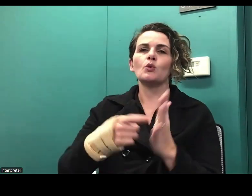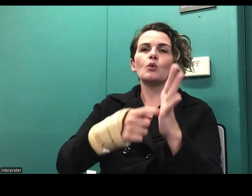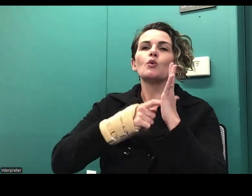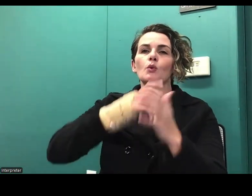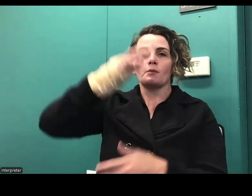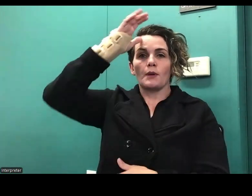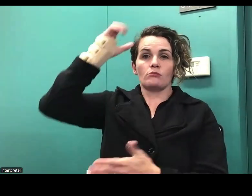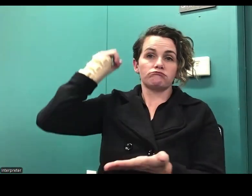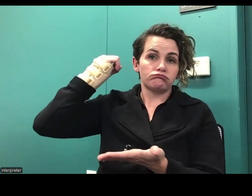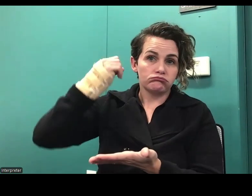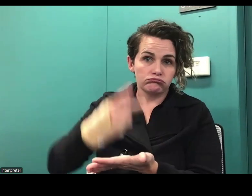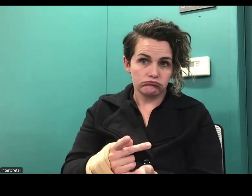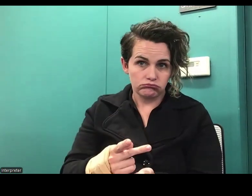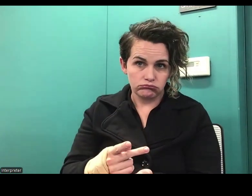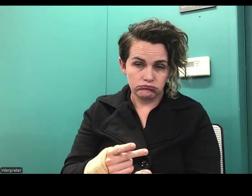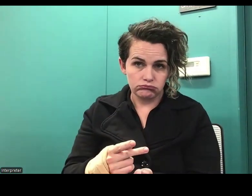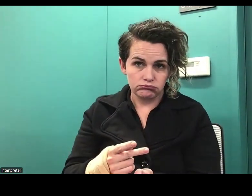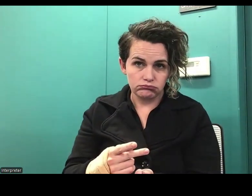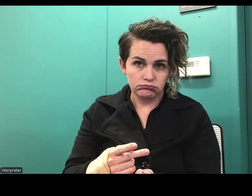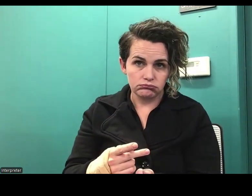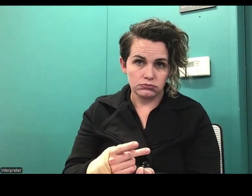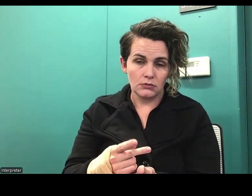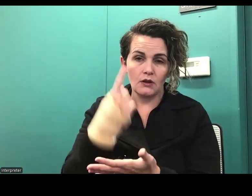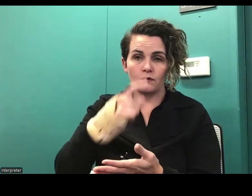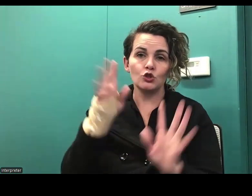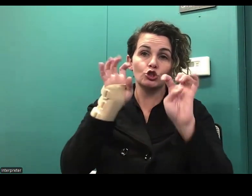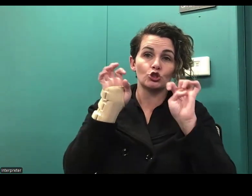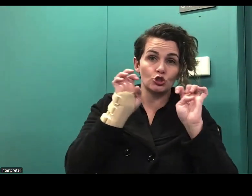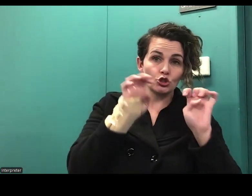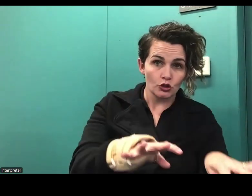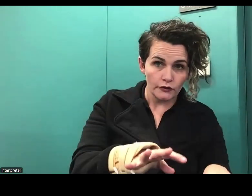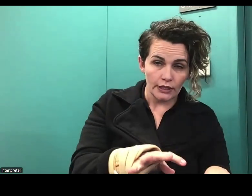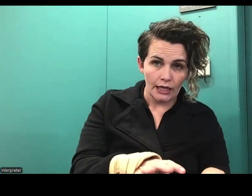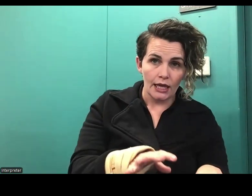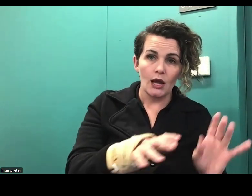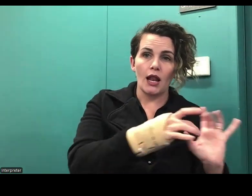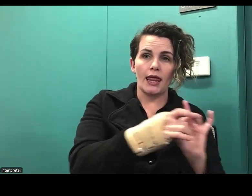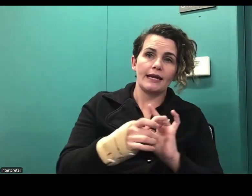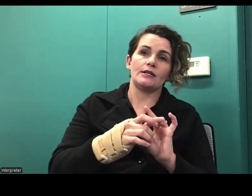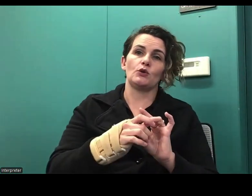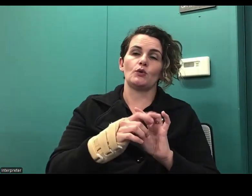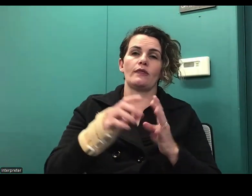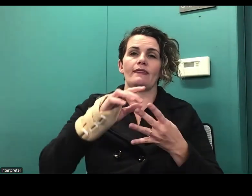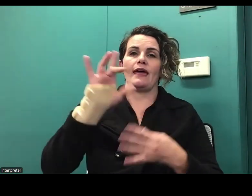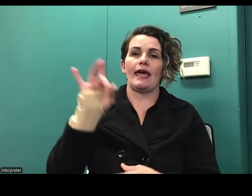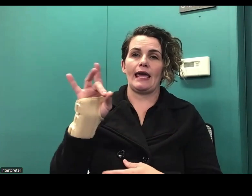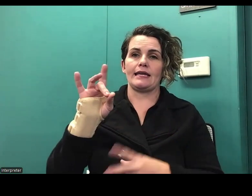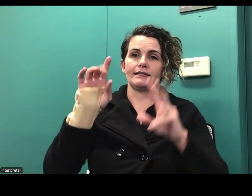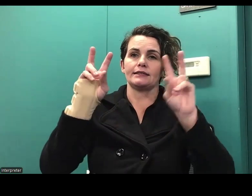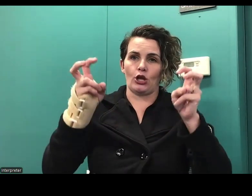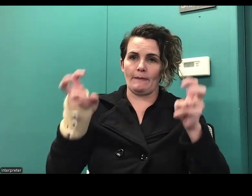permission to survey or anything about these topics. And